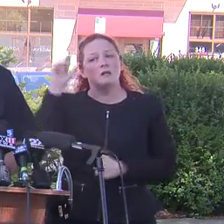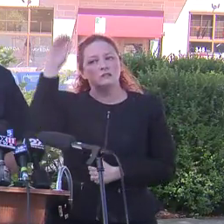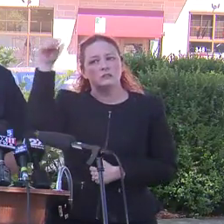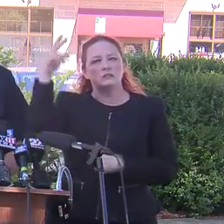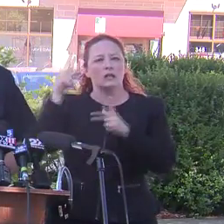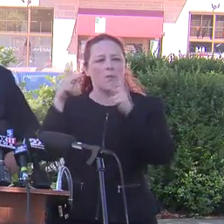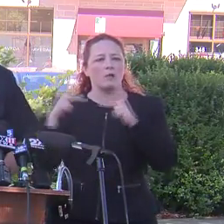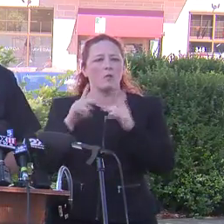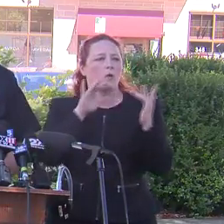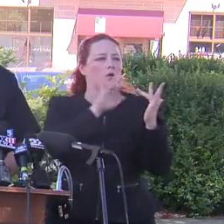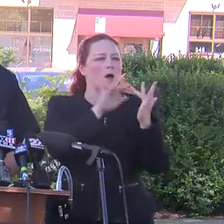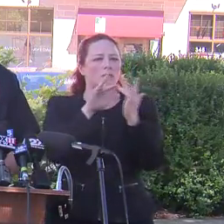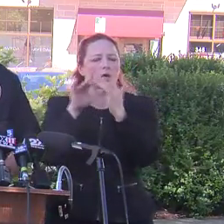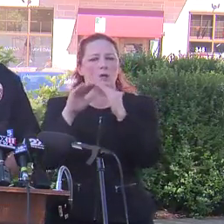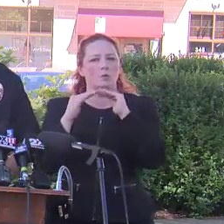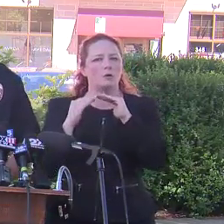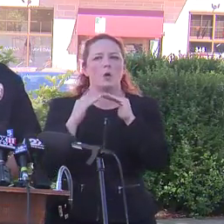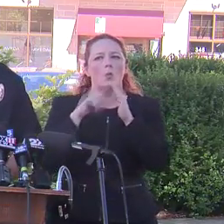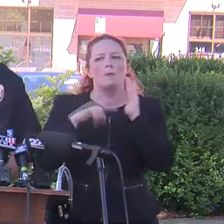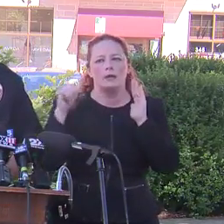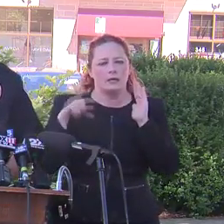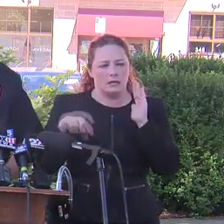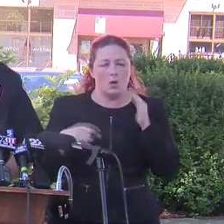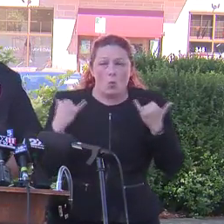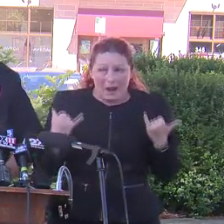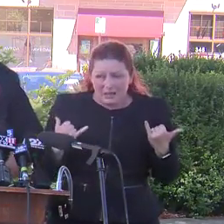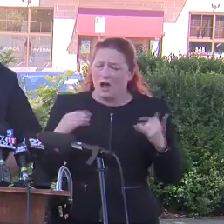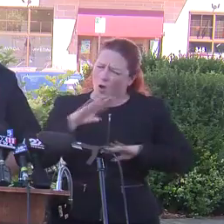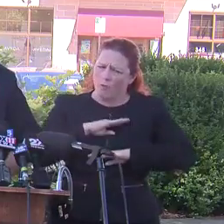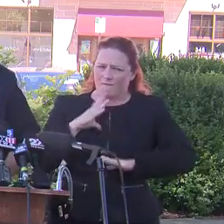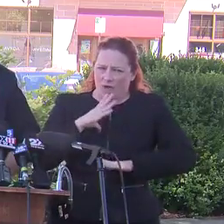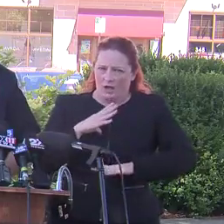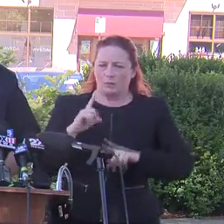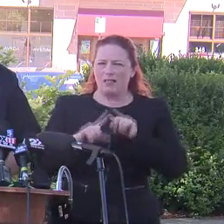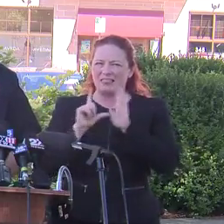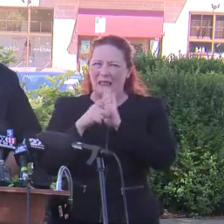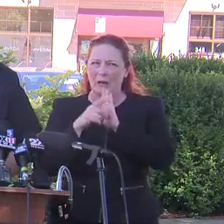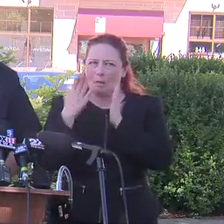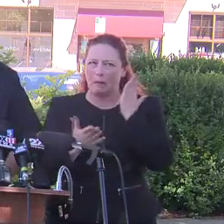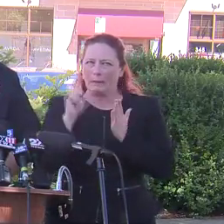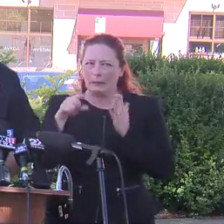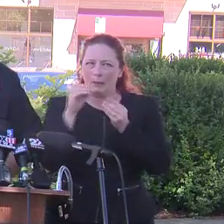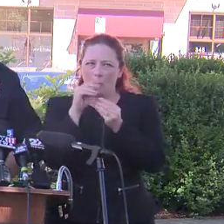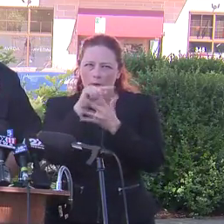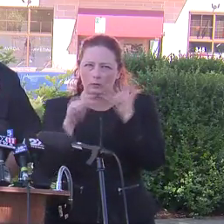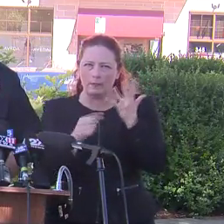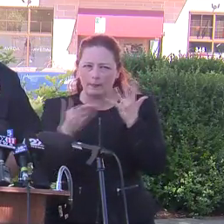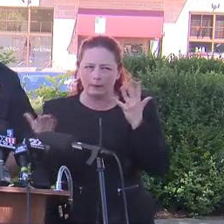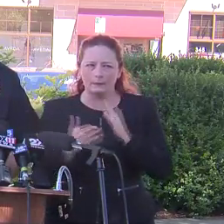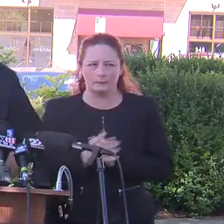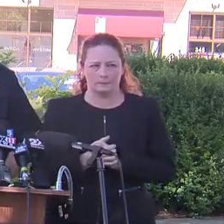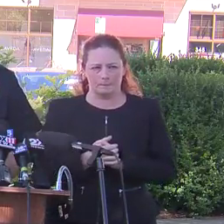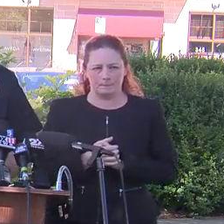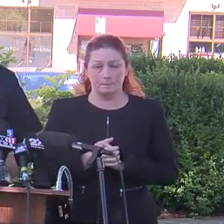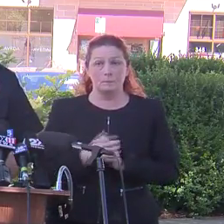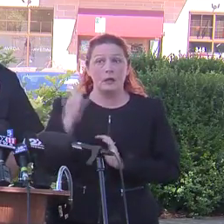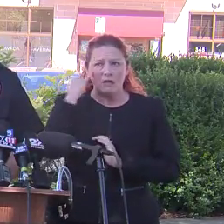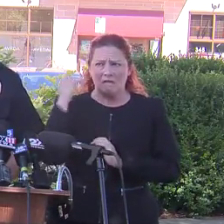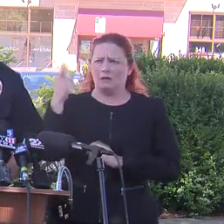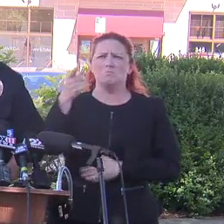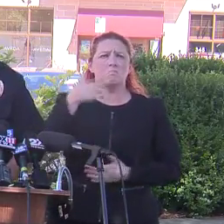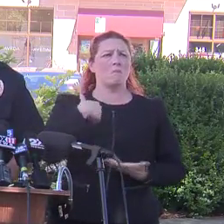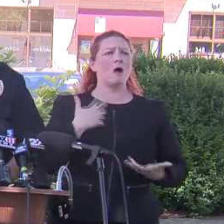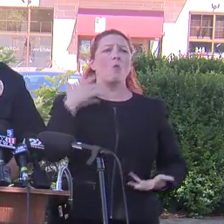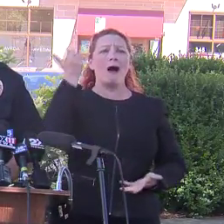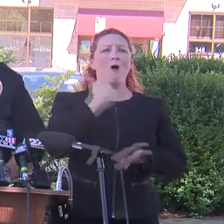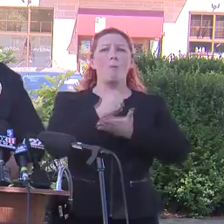needs and items. They're good right now, but that could be coming later as these folks get housed. If someone wants to help right now,